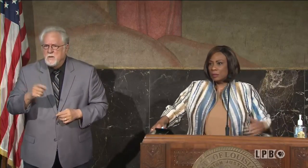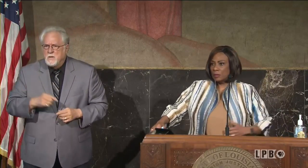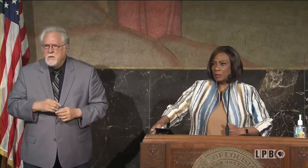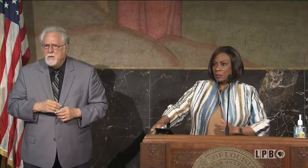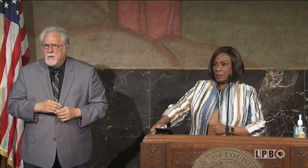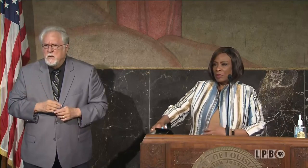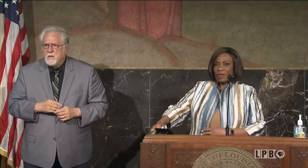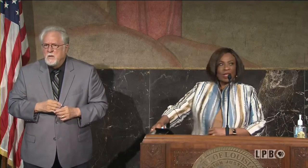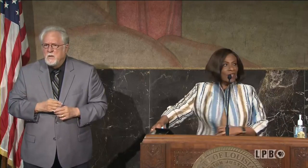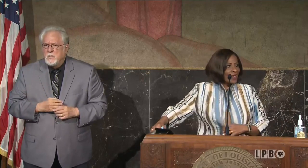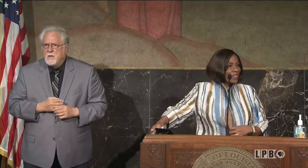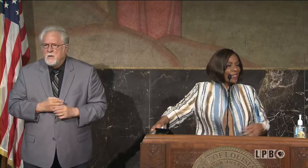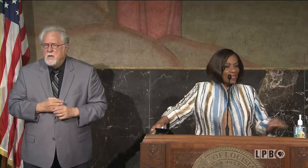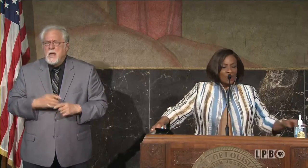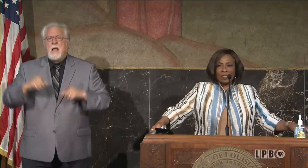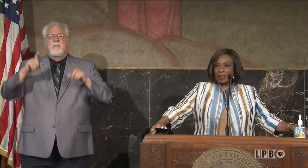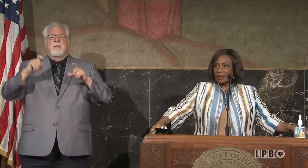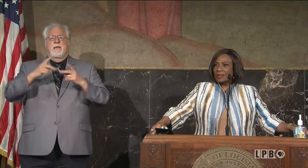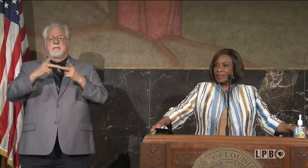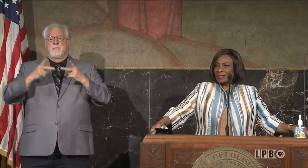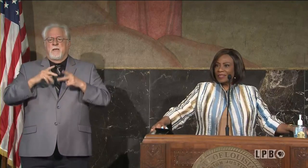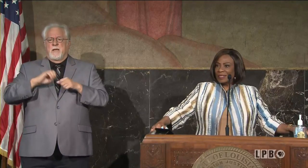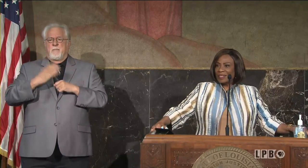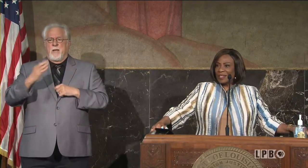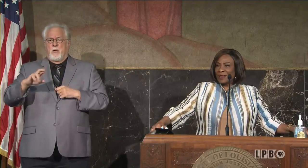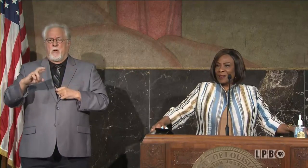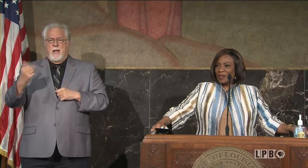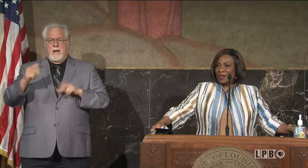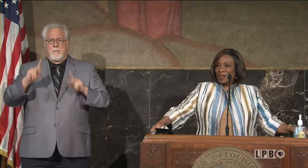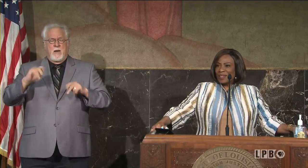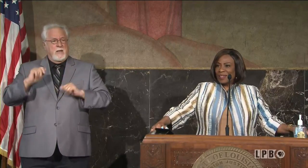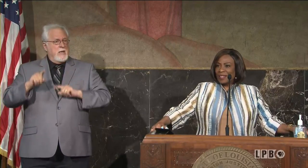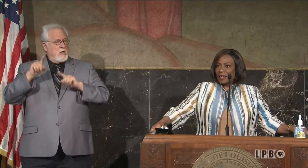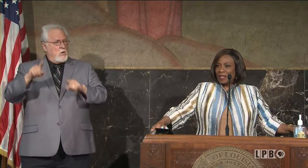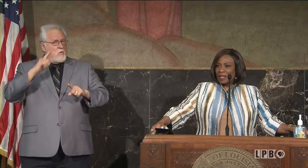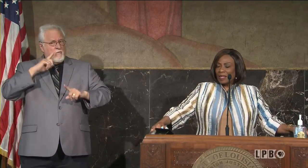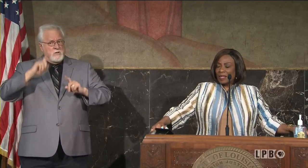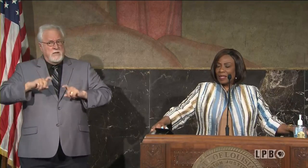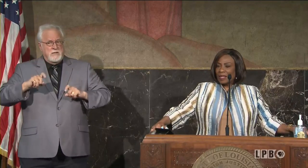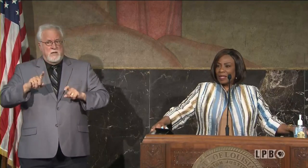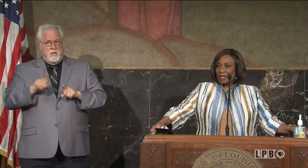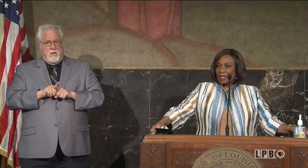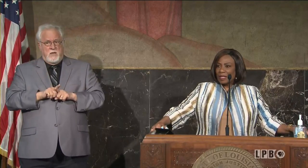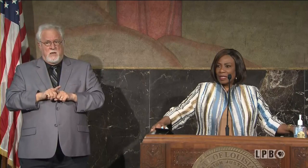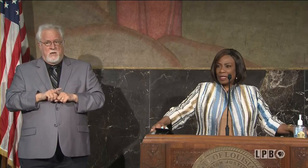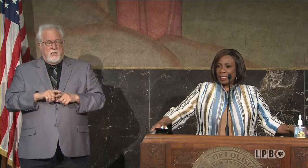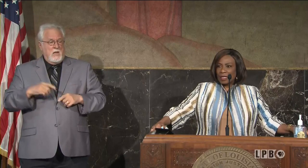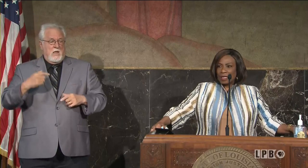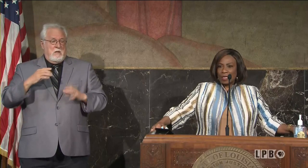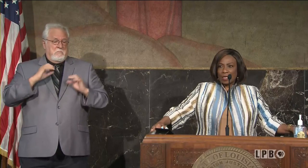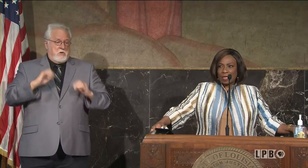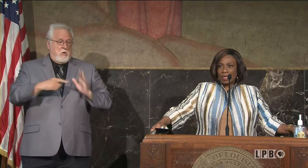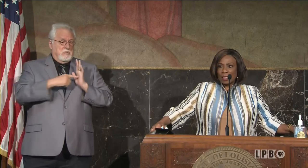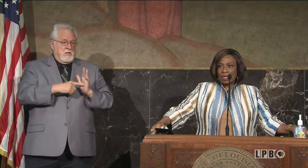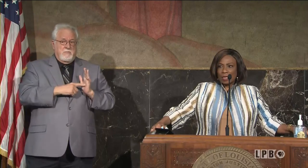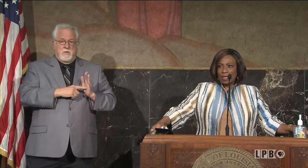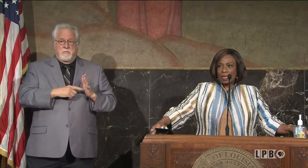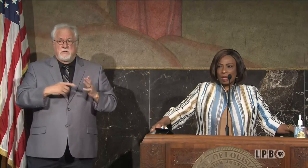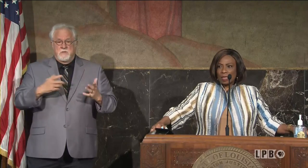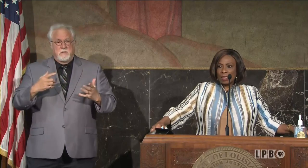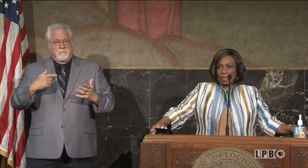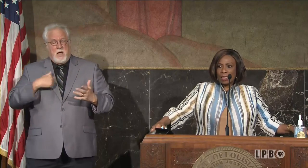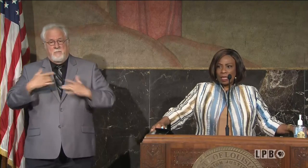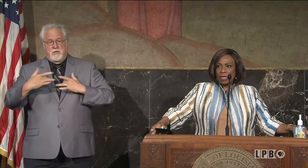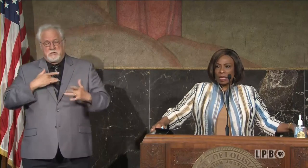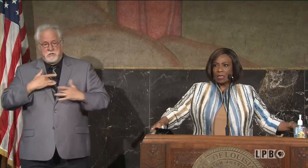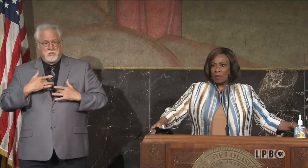y'all are setting up in Baton Rouge, is anyone going to be able to go get tested? Like, I'm asymptomatic and I just am concerned I can go